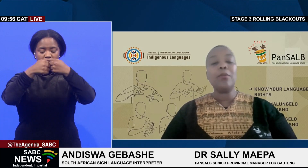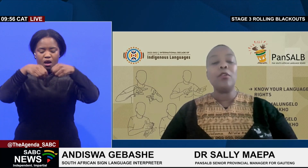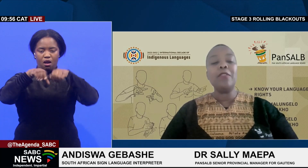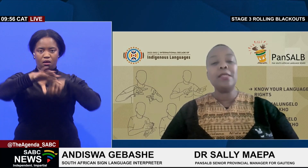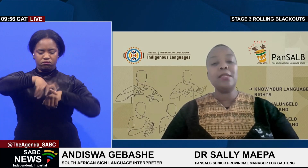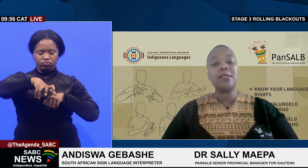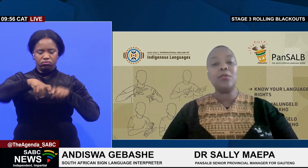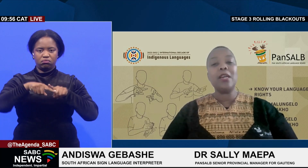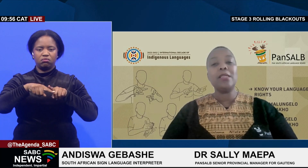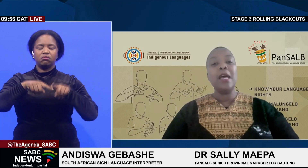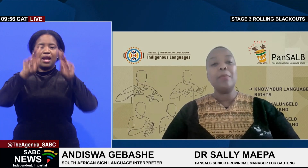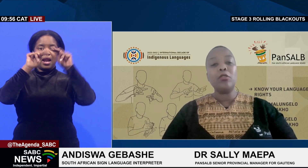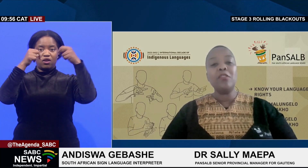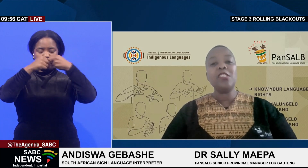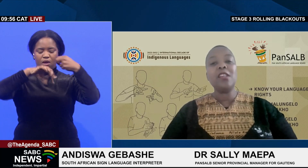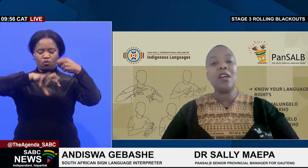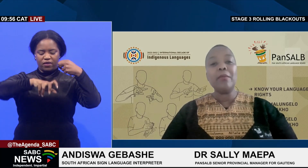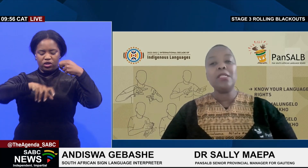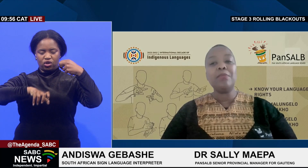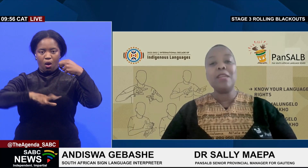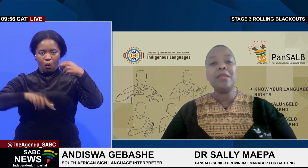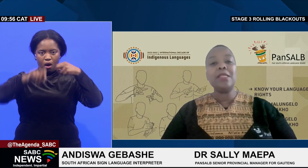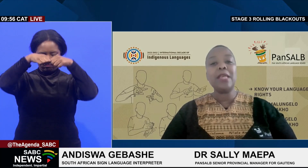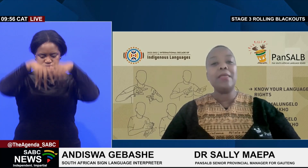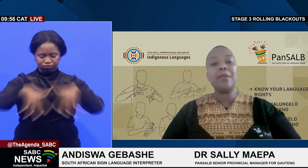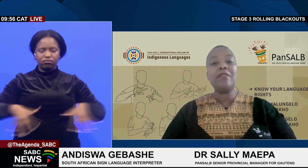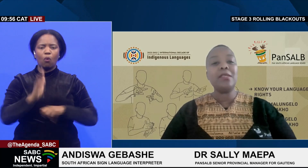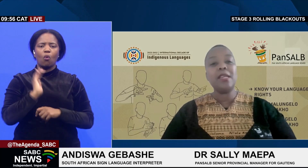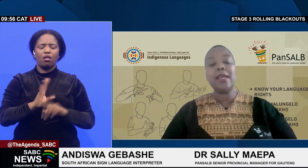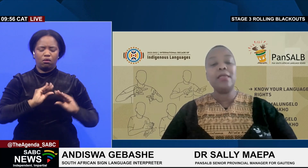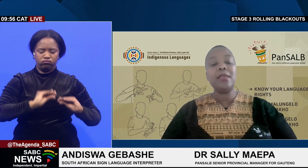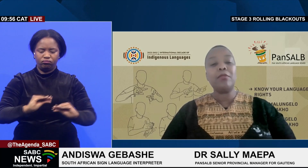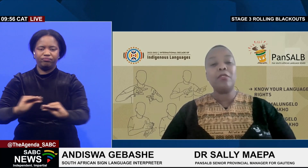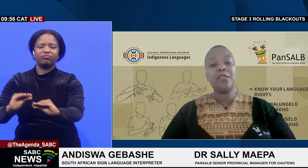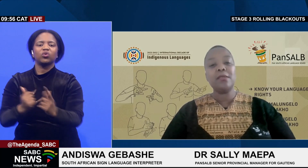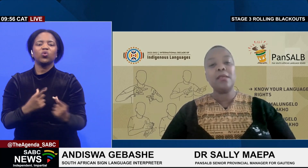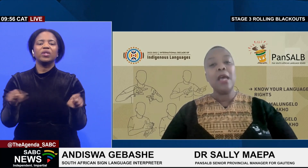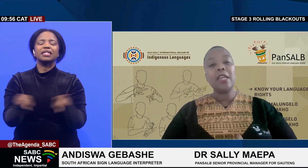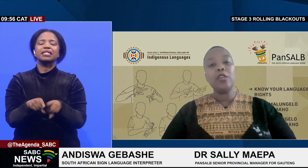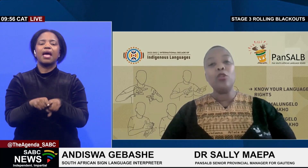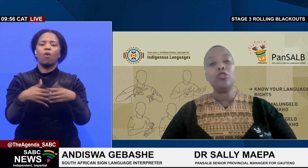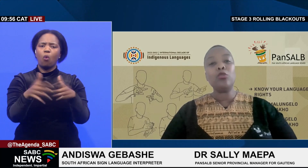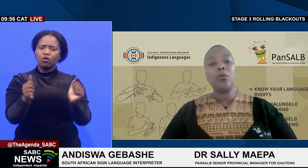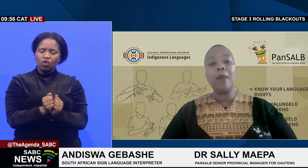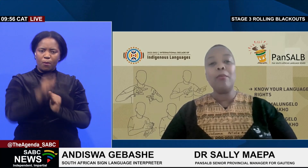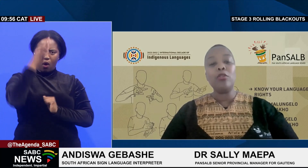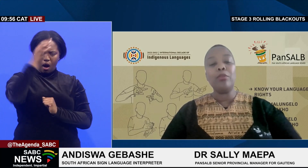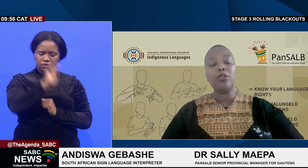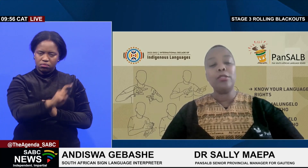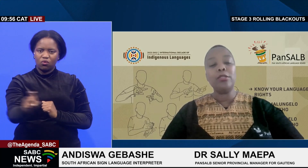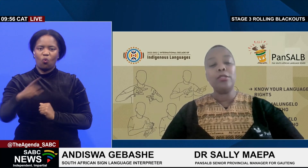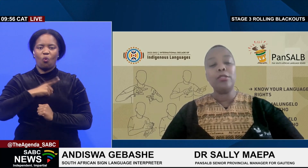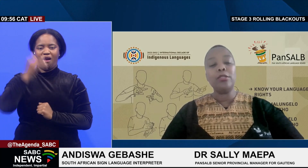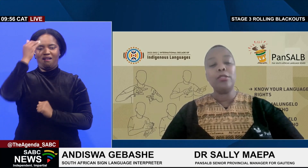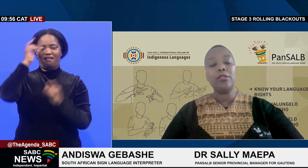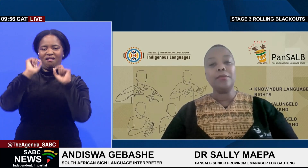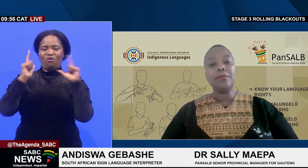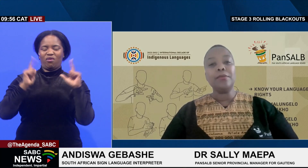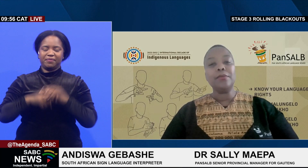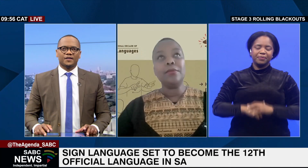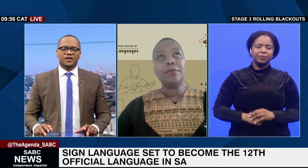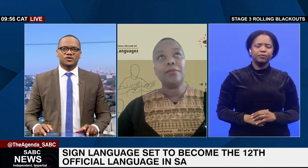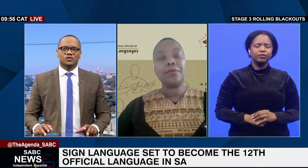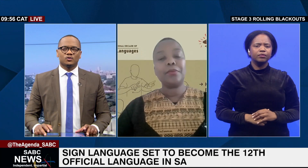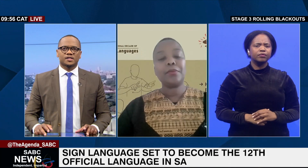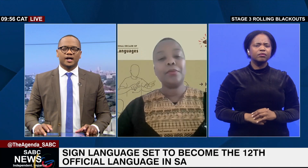the provinces so that the provincial government departments and the private sector in the provinces can also come on board. Yeah. And with